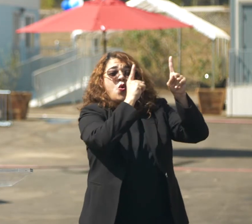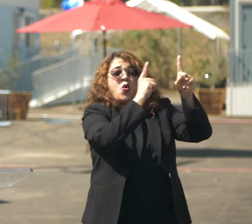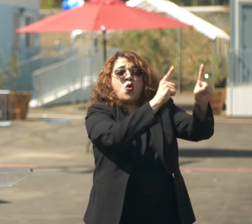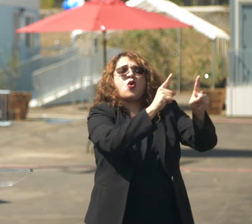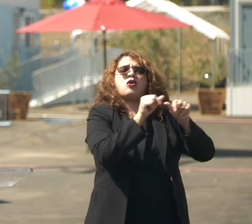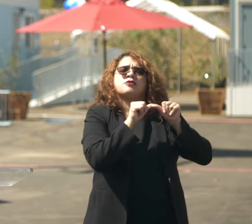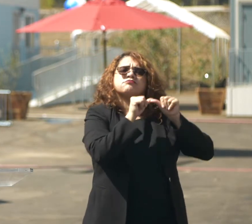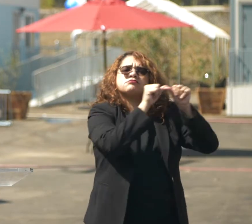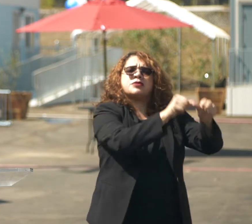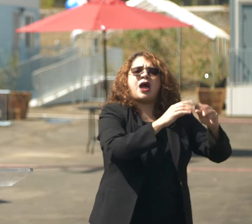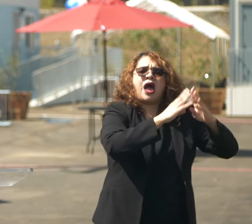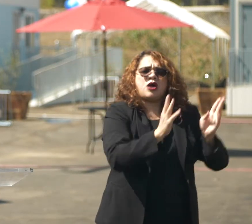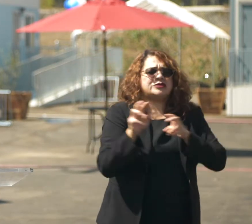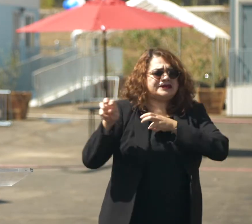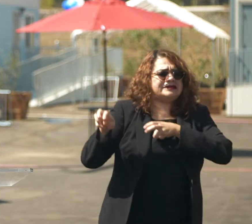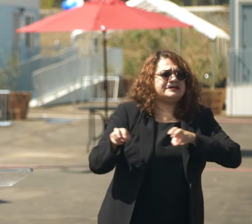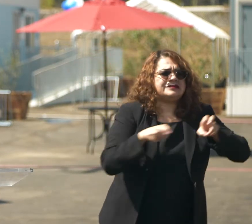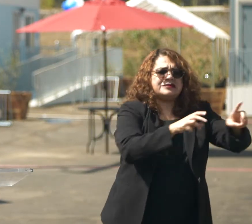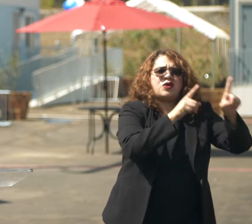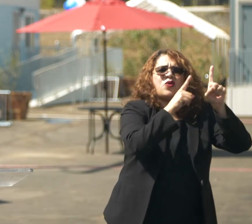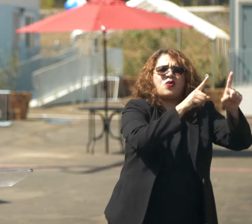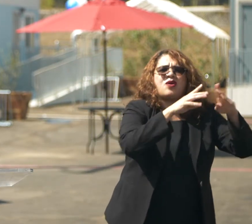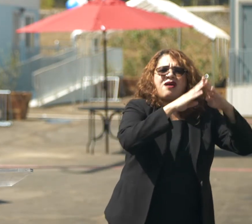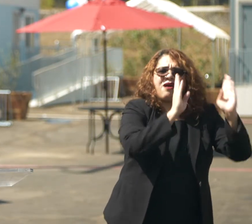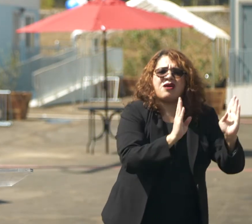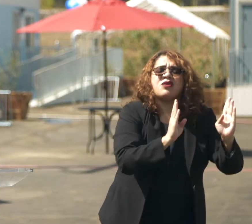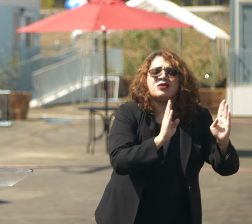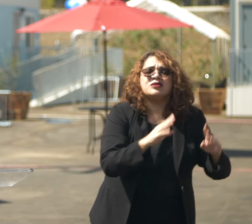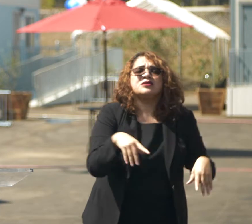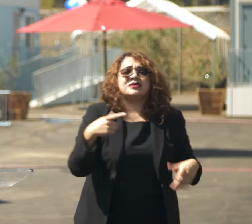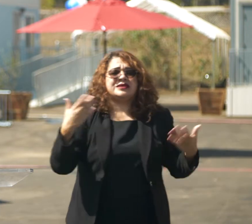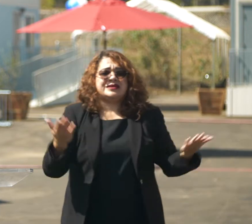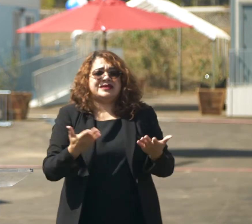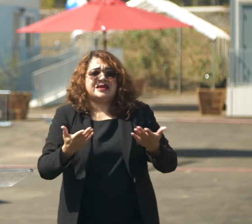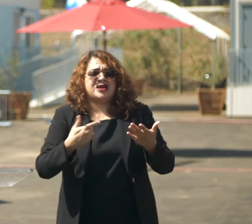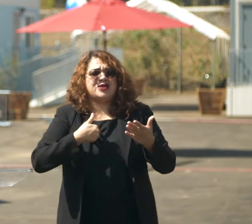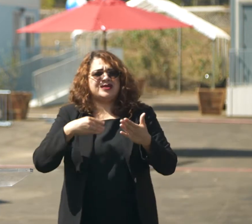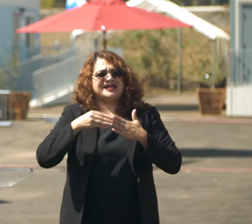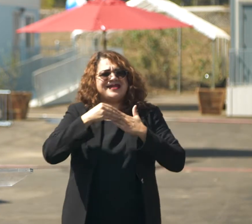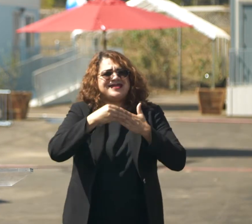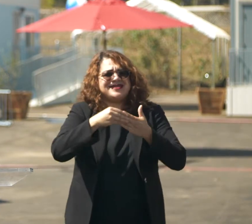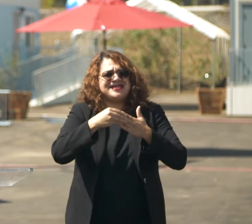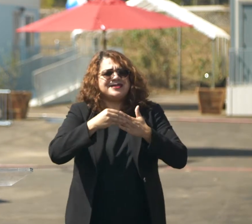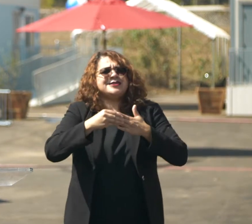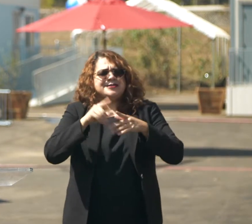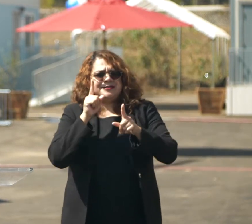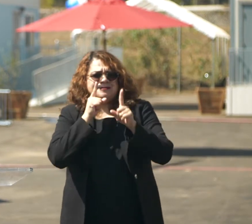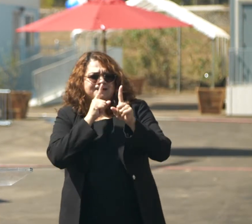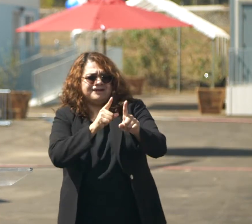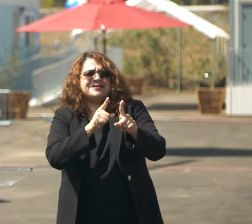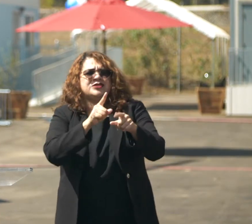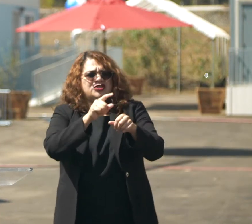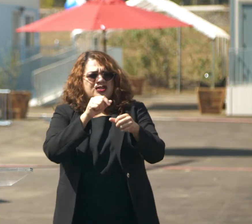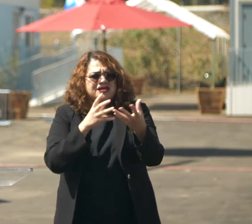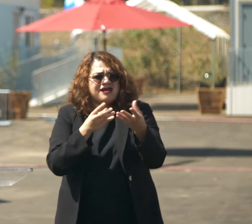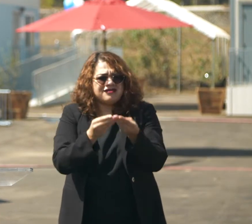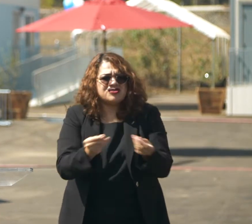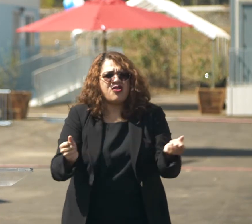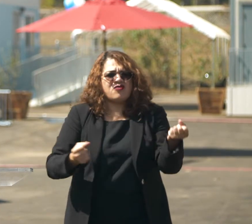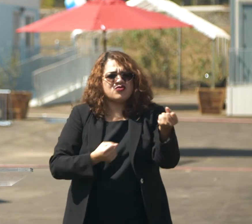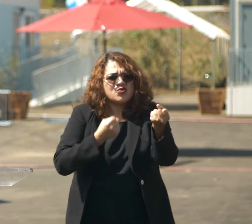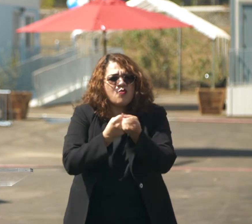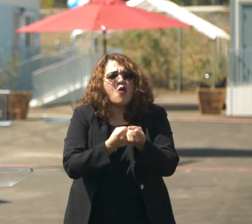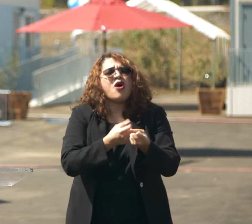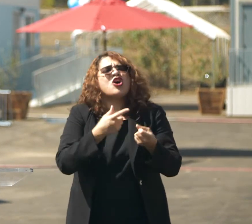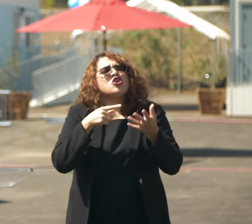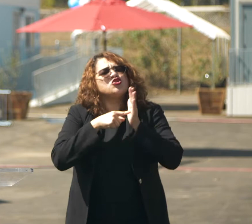right track in life. By taking the lead and addressing homelessness crisis head on, we're not only demonstrating compassion for families